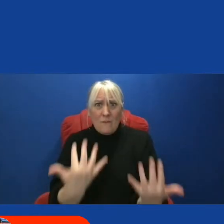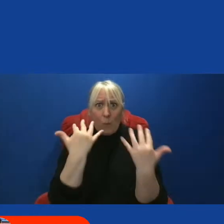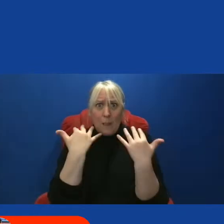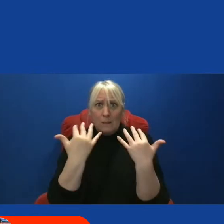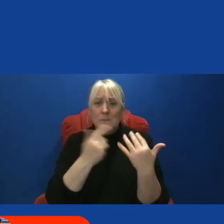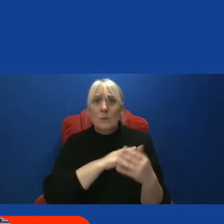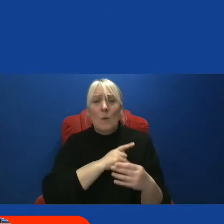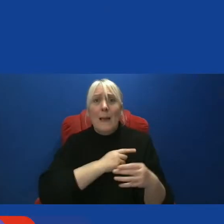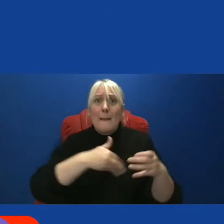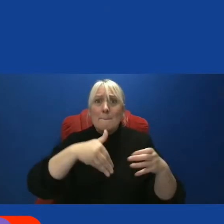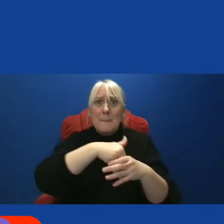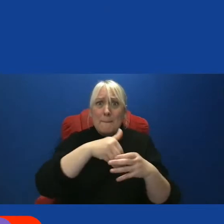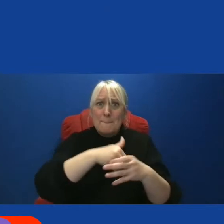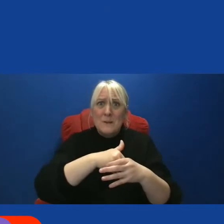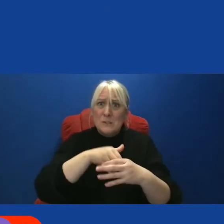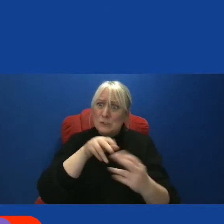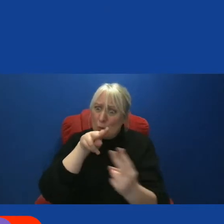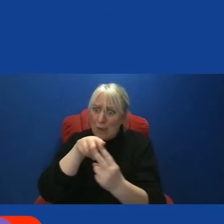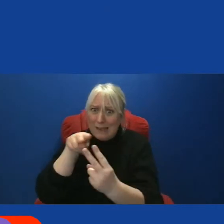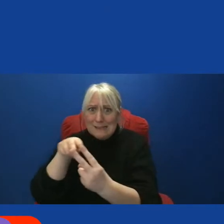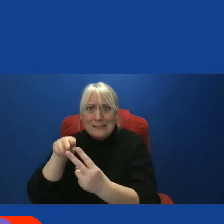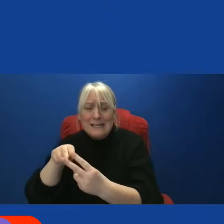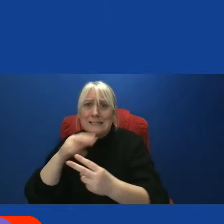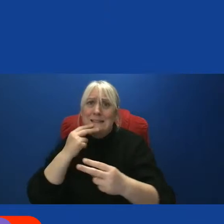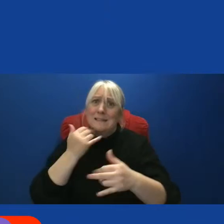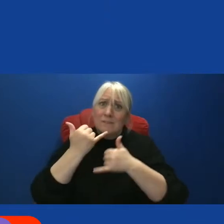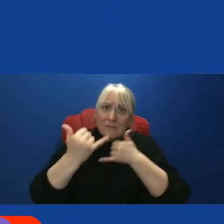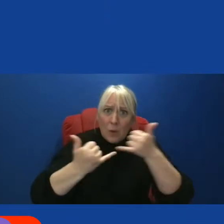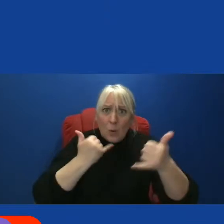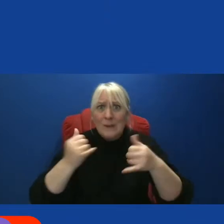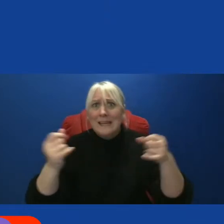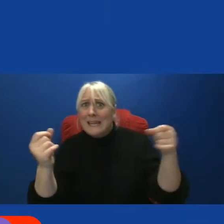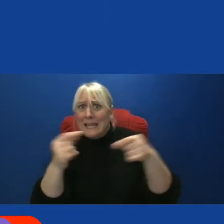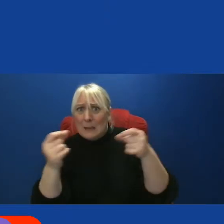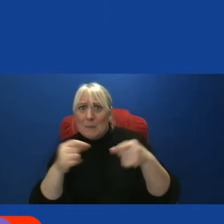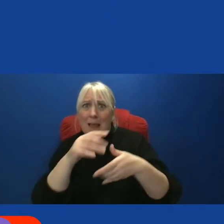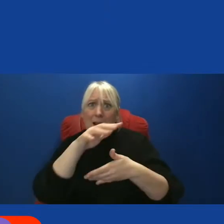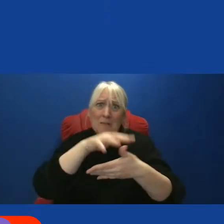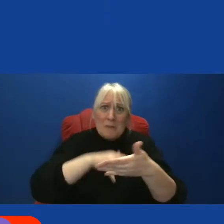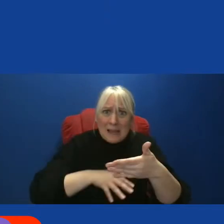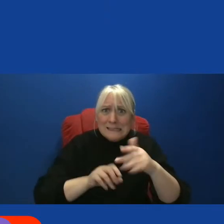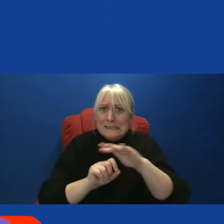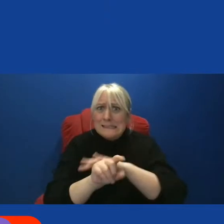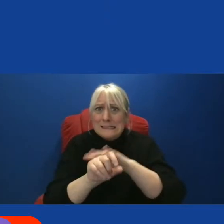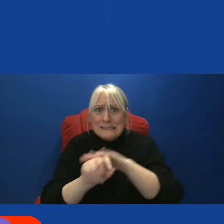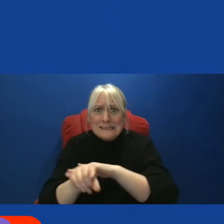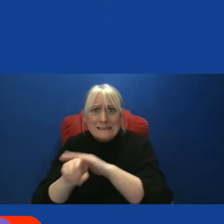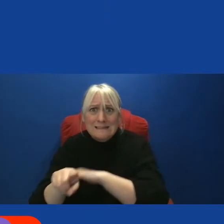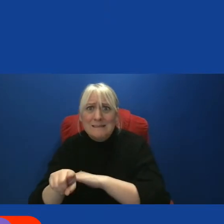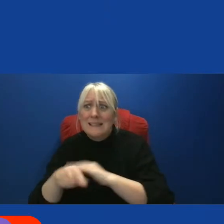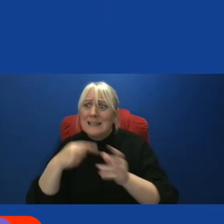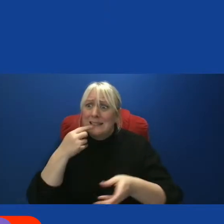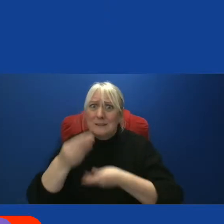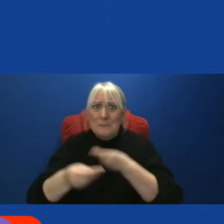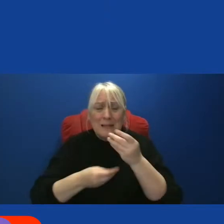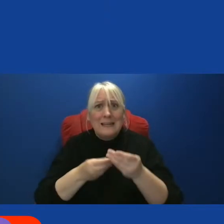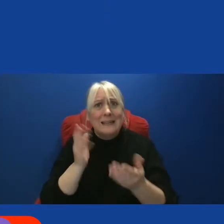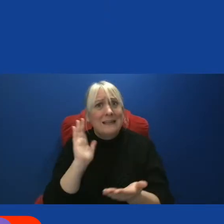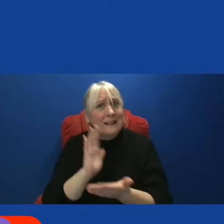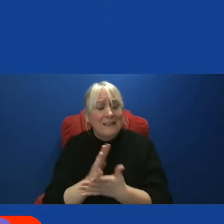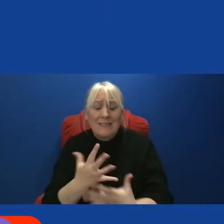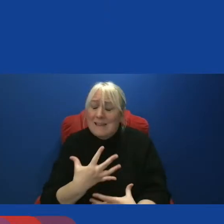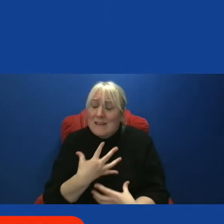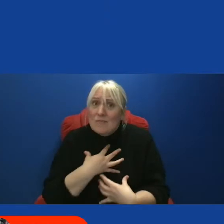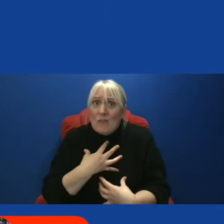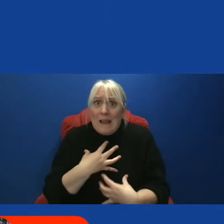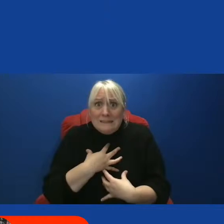members calling, emailing, writing, saying they're absolutely